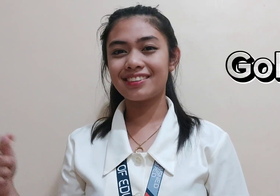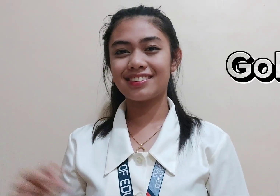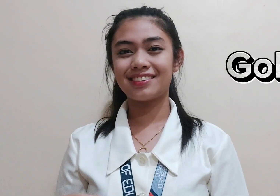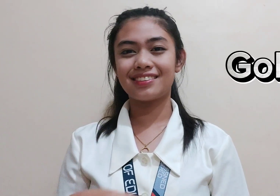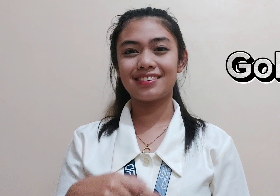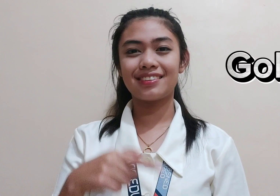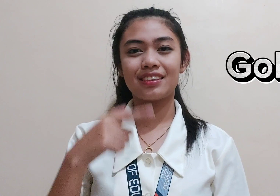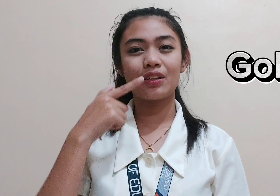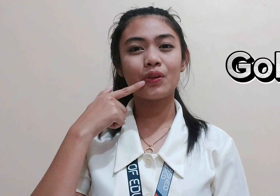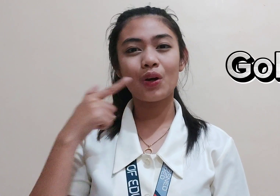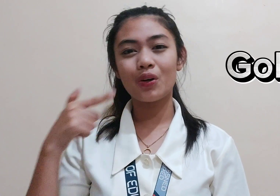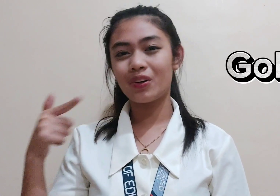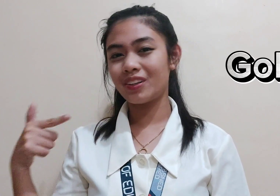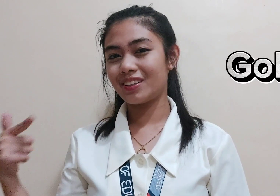Gold, gold.